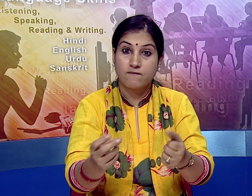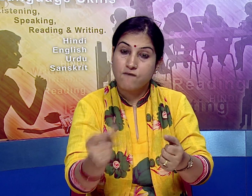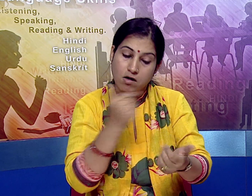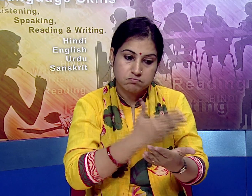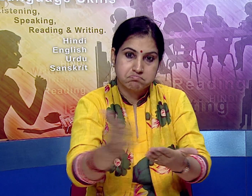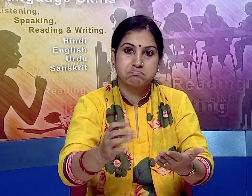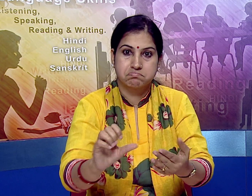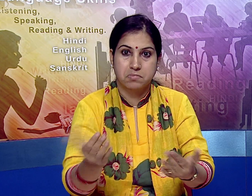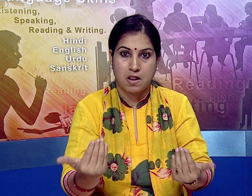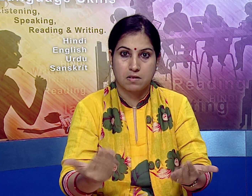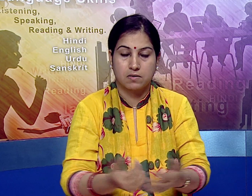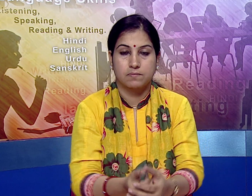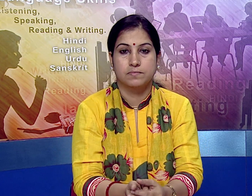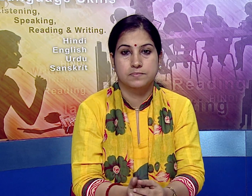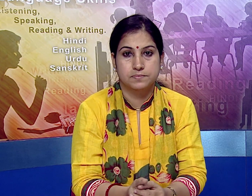for fast removal.